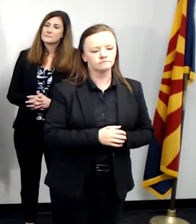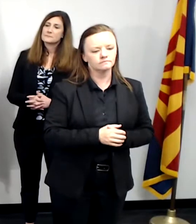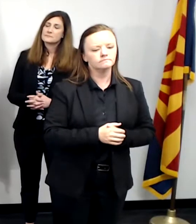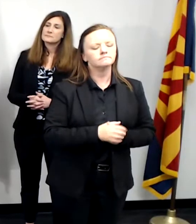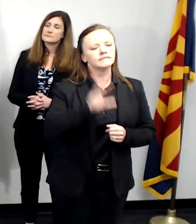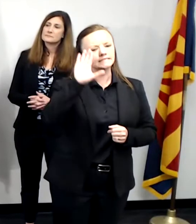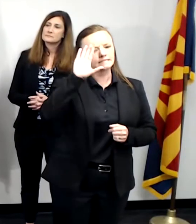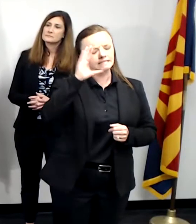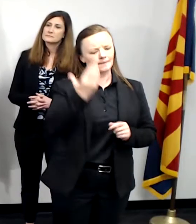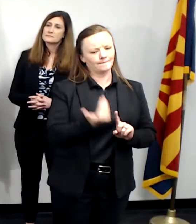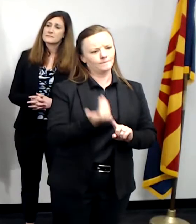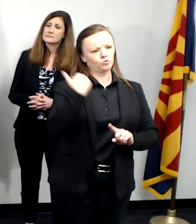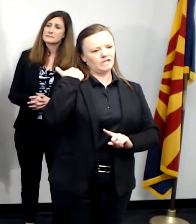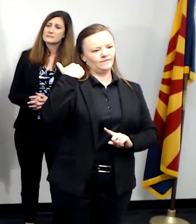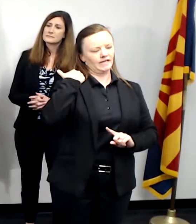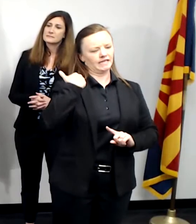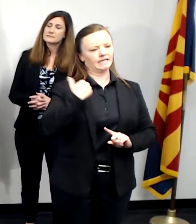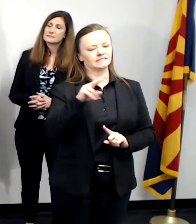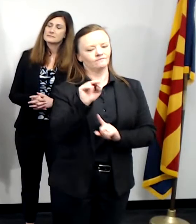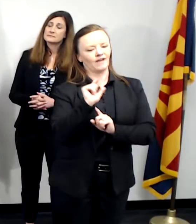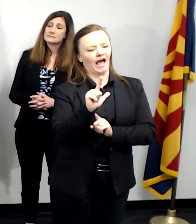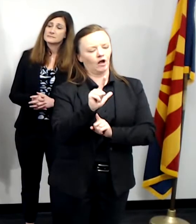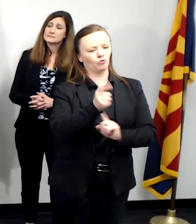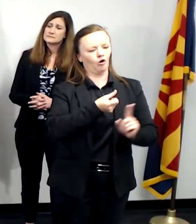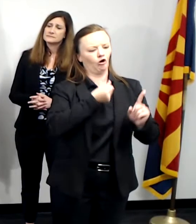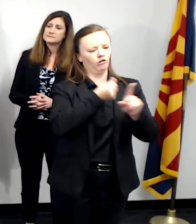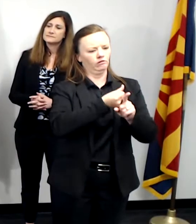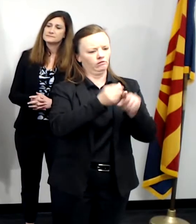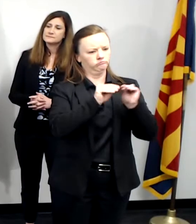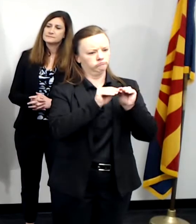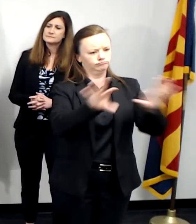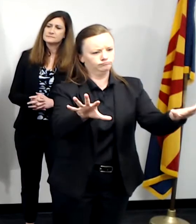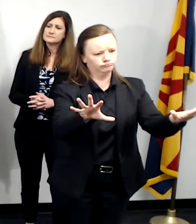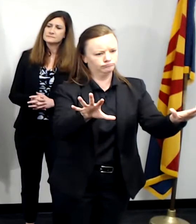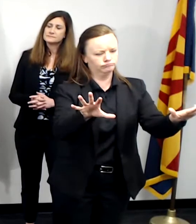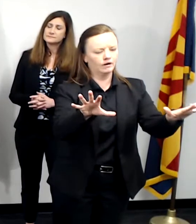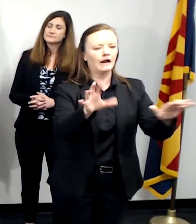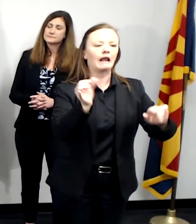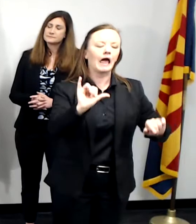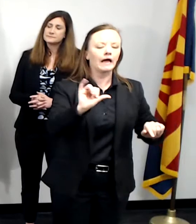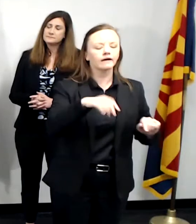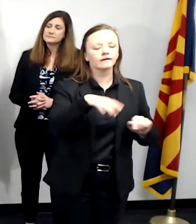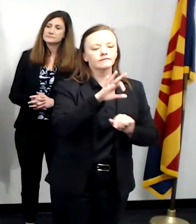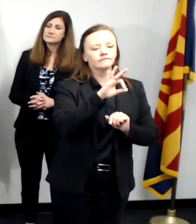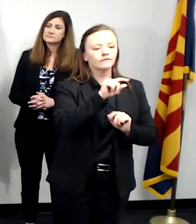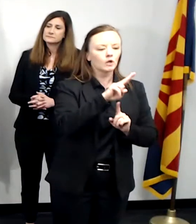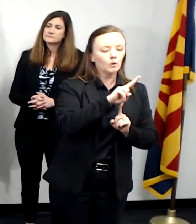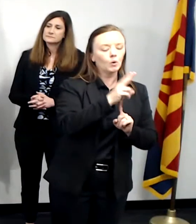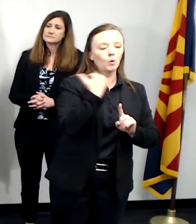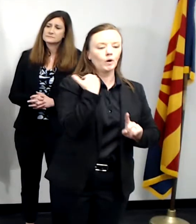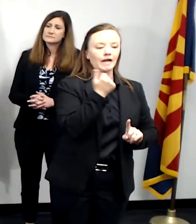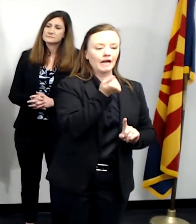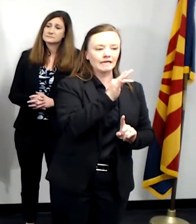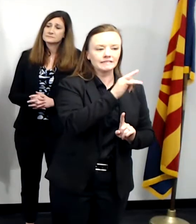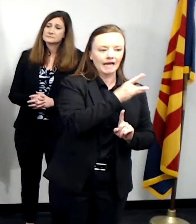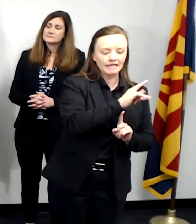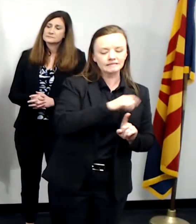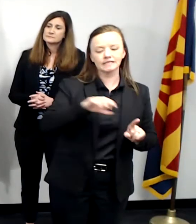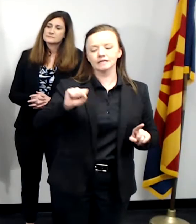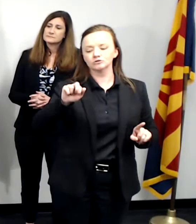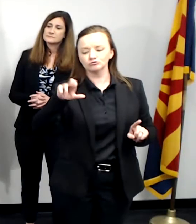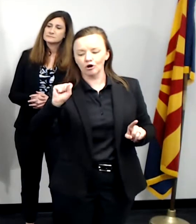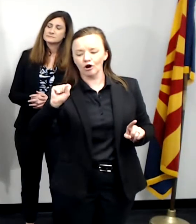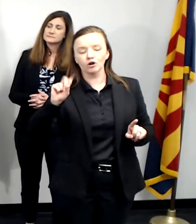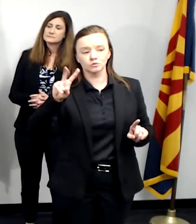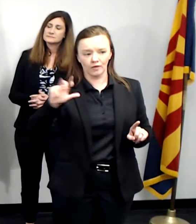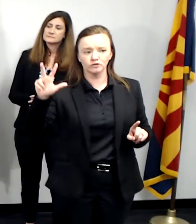viral epidemics, including the 1918 flu pandemic and SARS in 2003, that relaxing social distancing